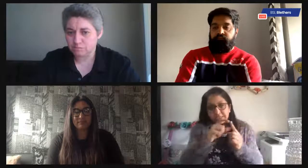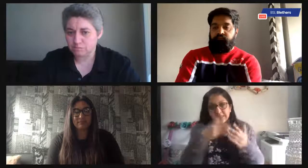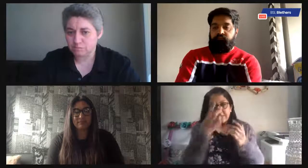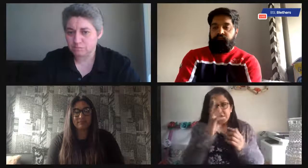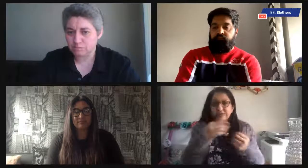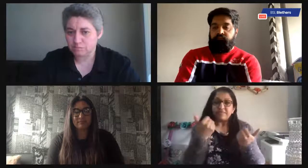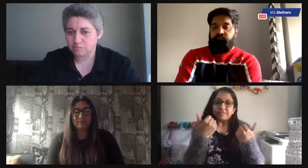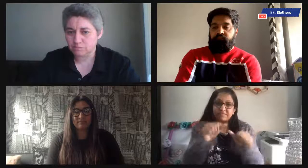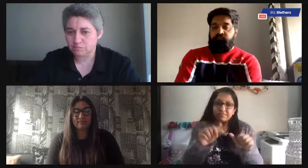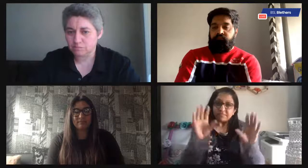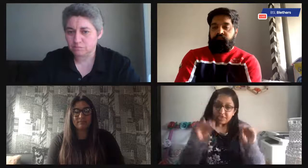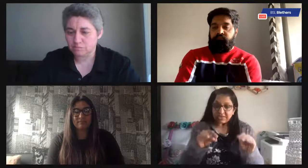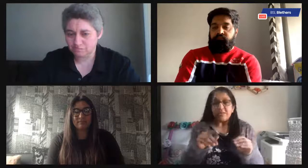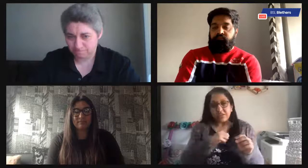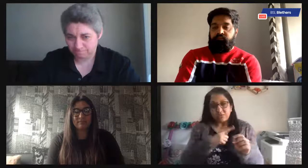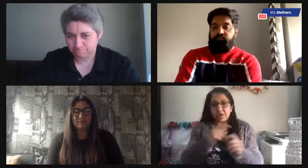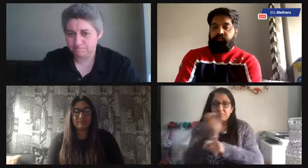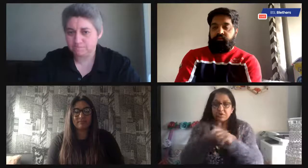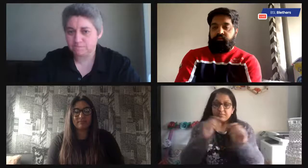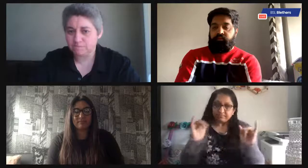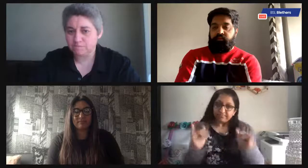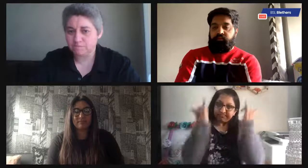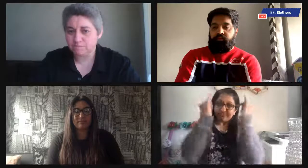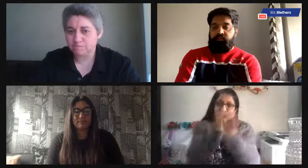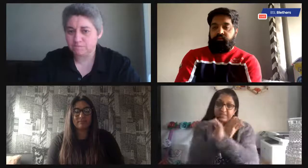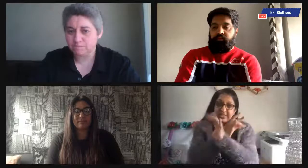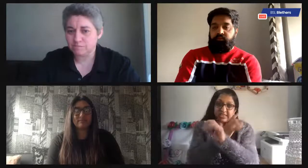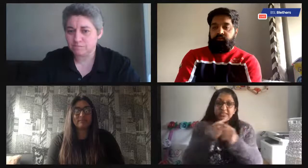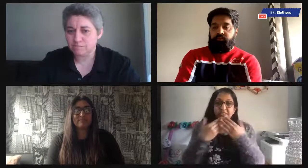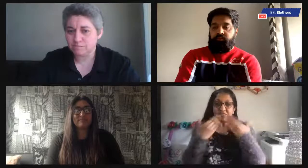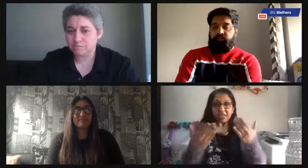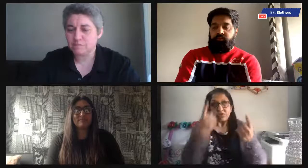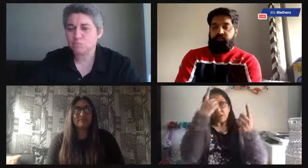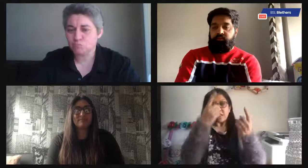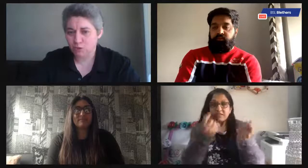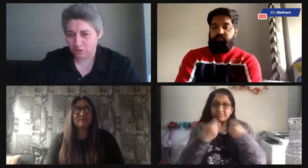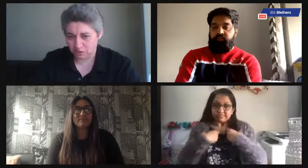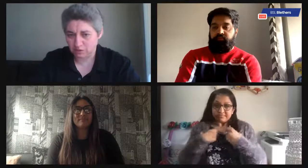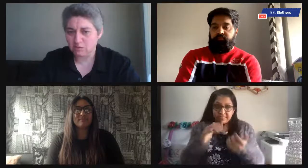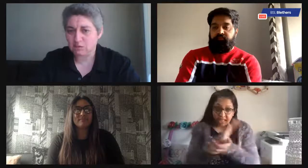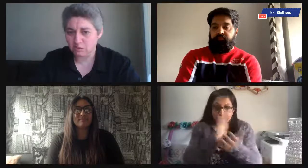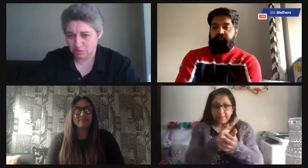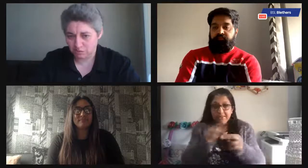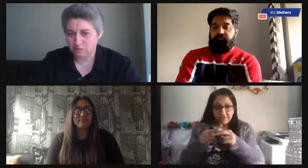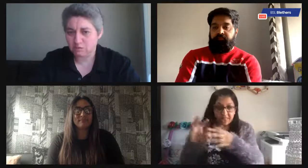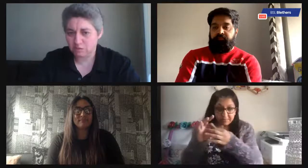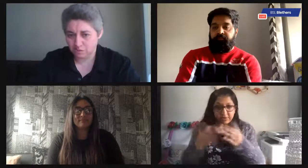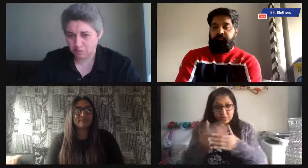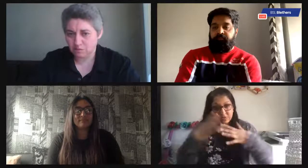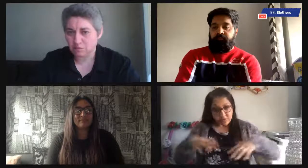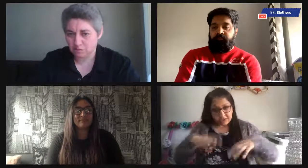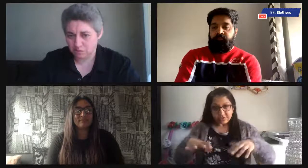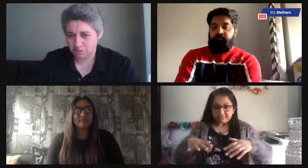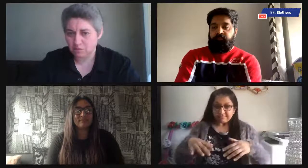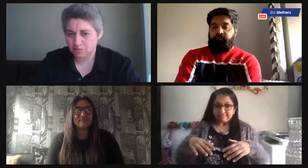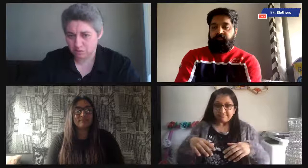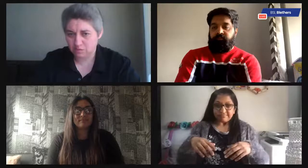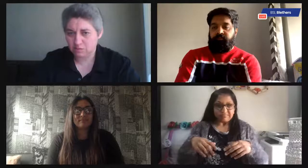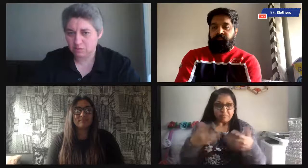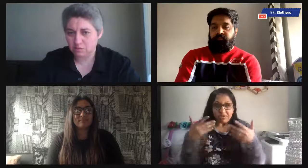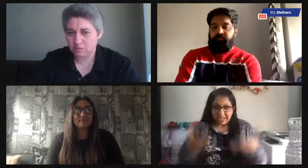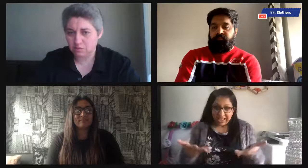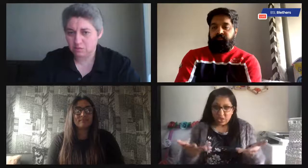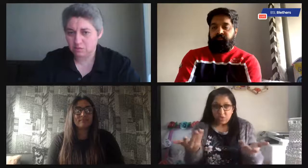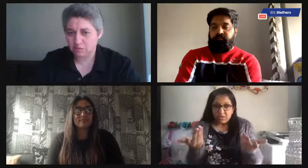that. And then when that finishes, then we have the celebration party. And that's thanks to